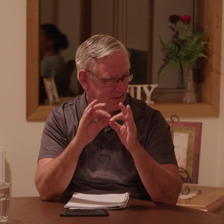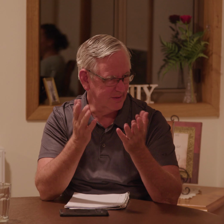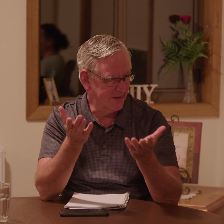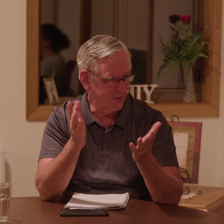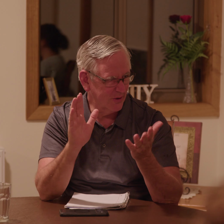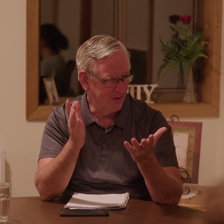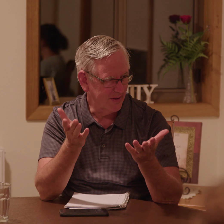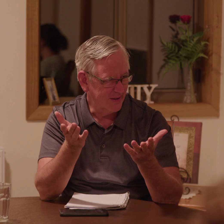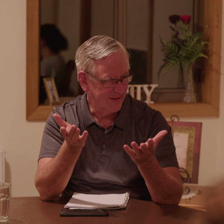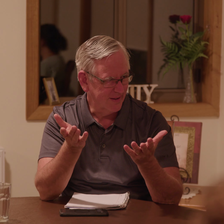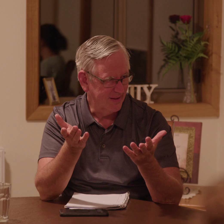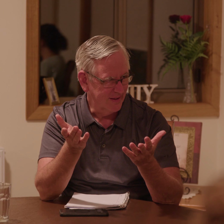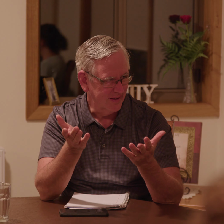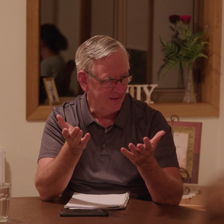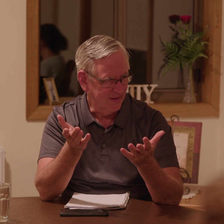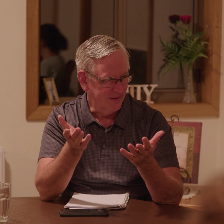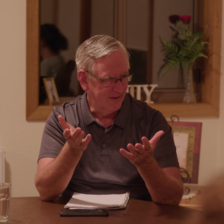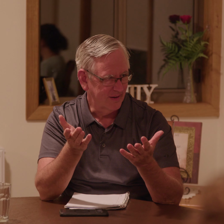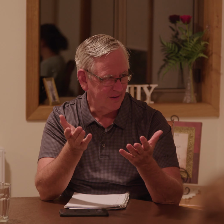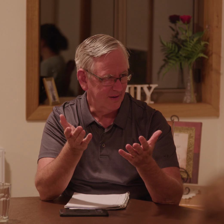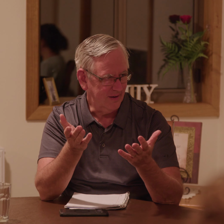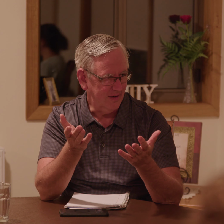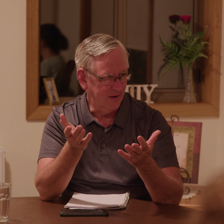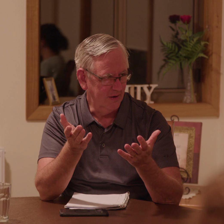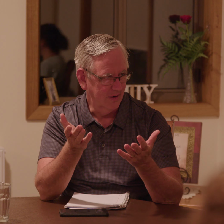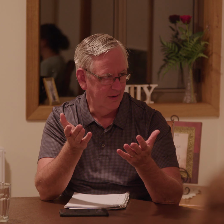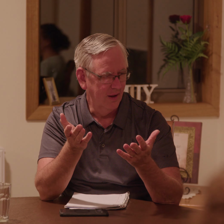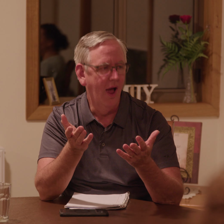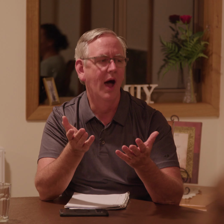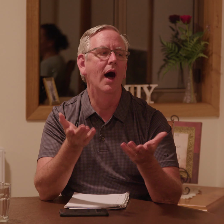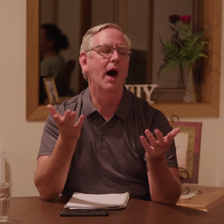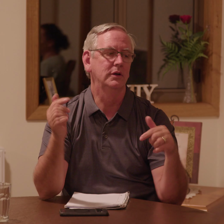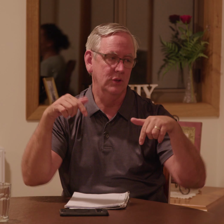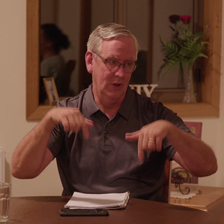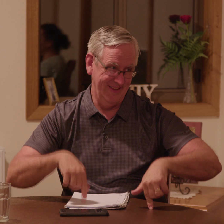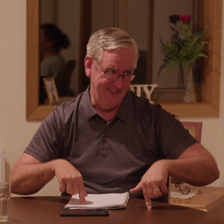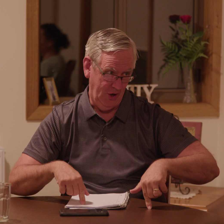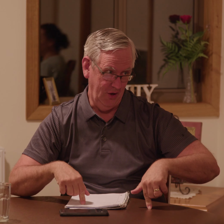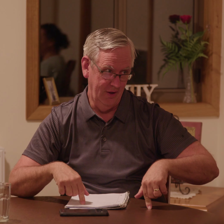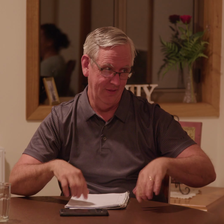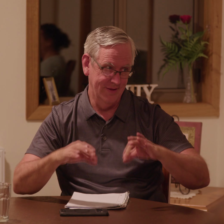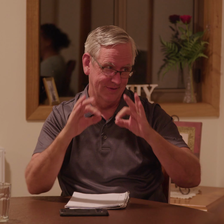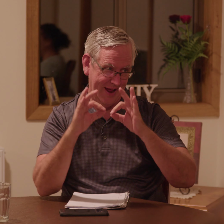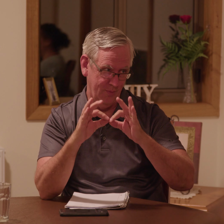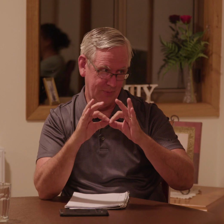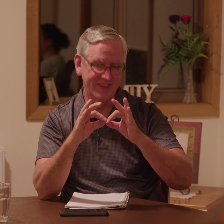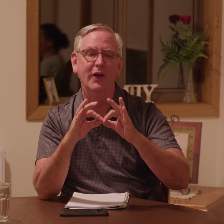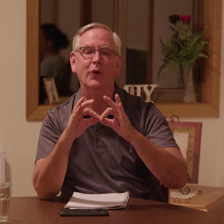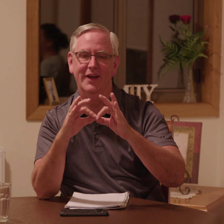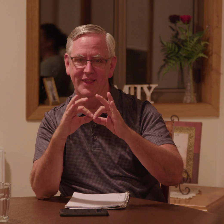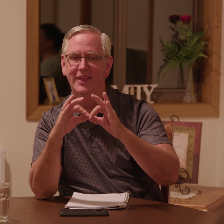So B is sudden, B is northern. We're looking south.